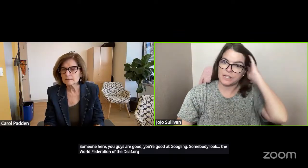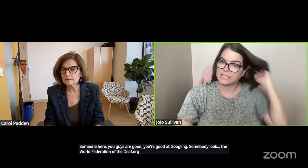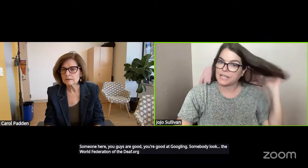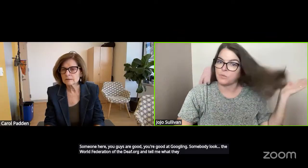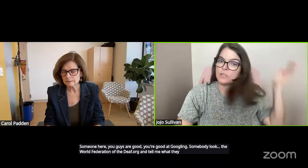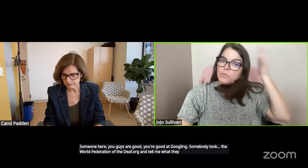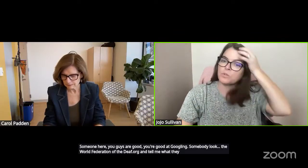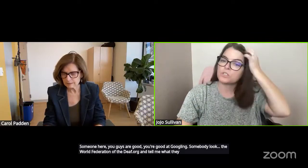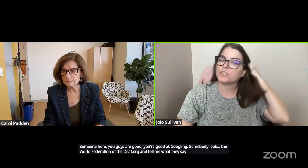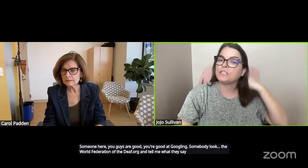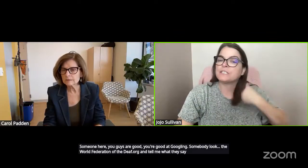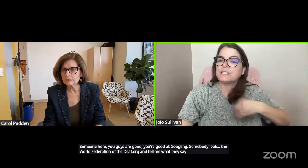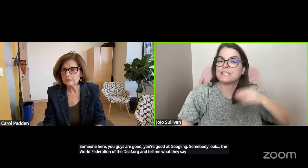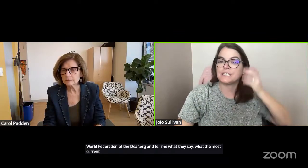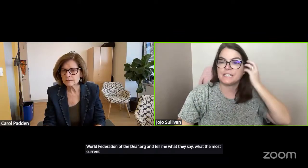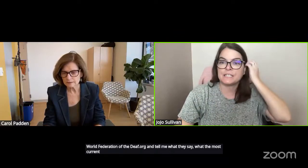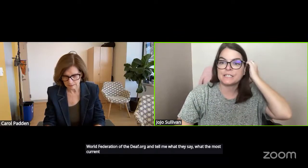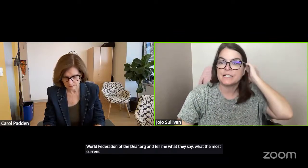say, what the most current statistic is.